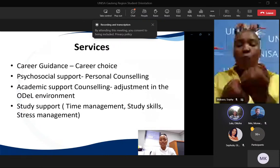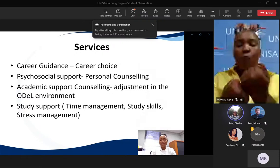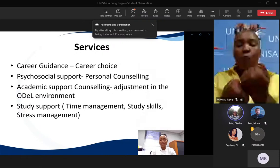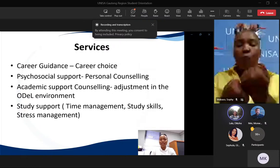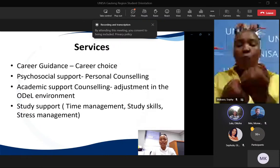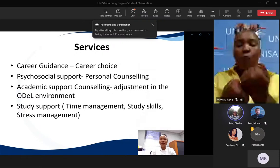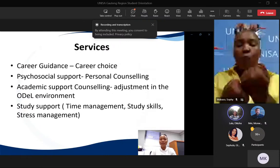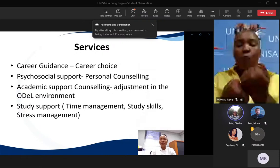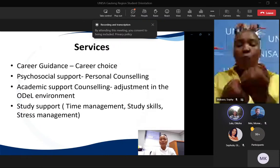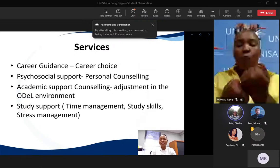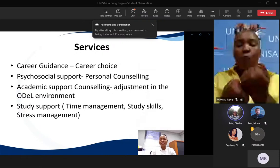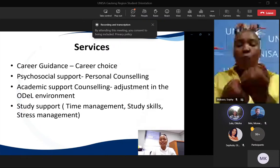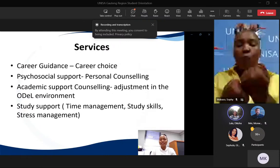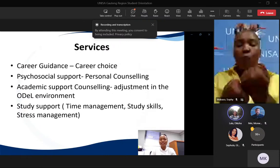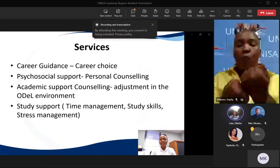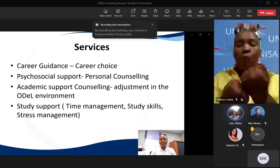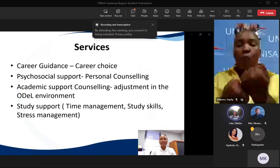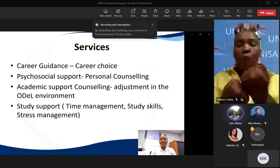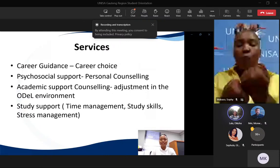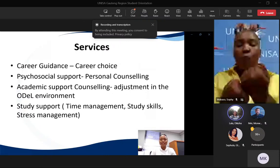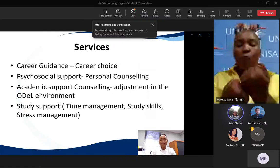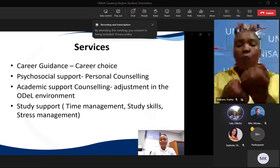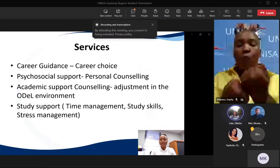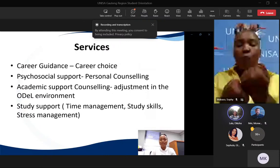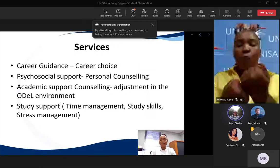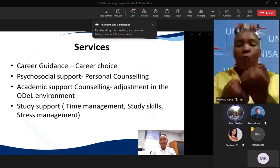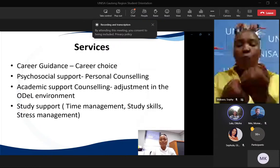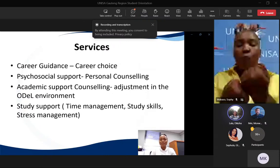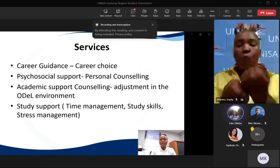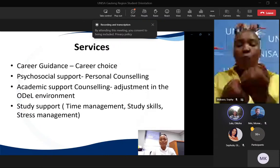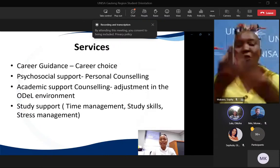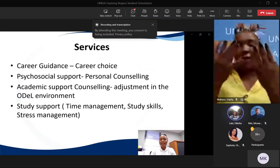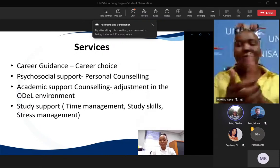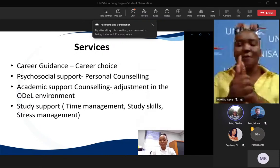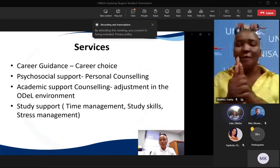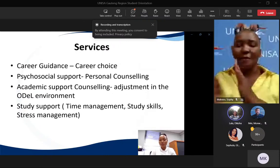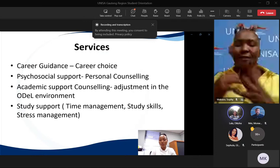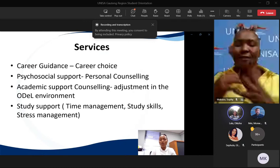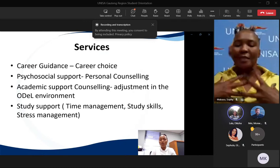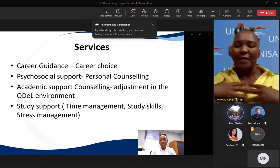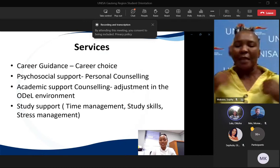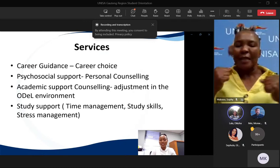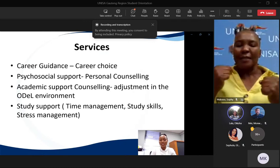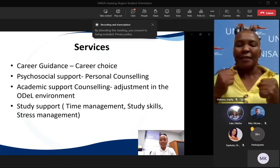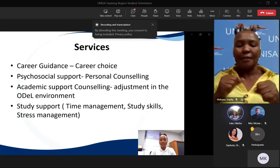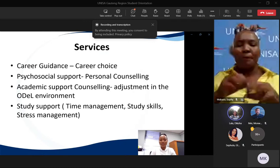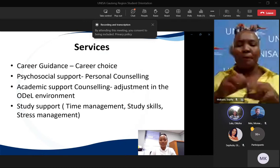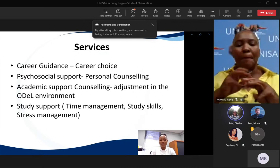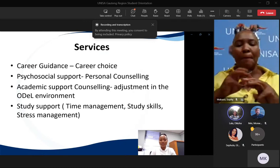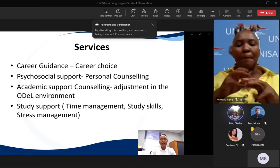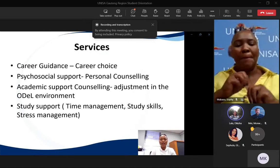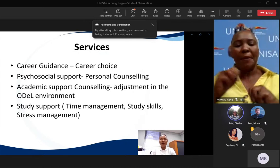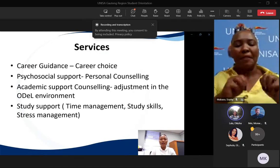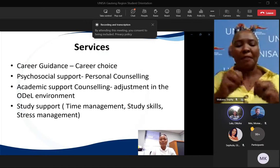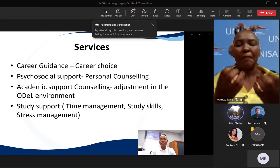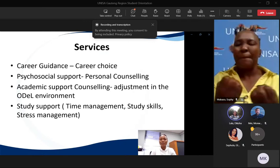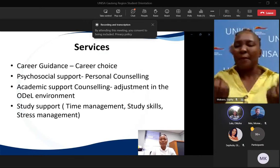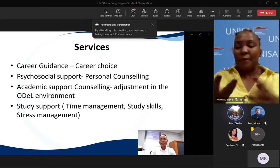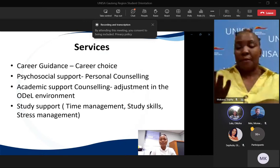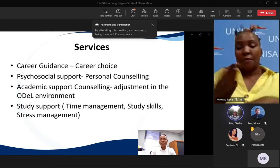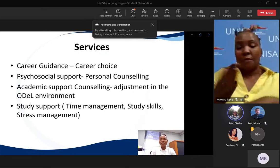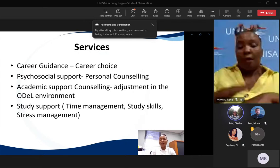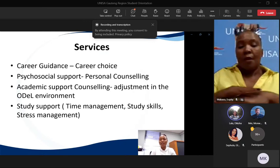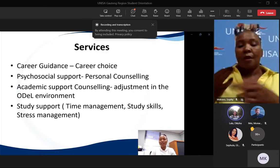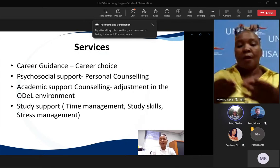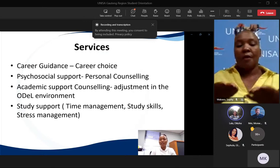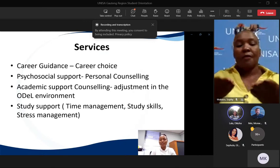to manage their time on study skills straight Stress Management and many more of the services that we offer on